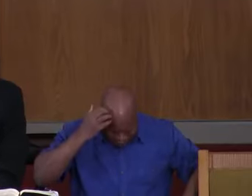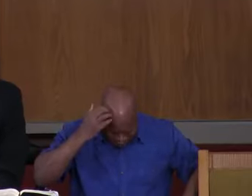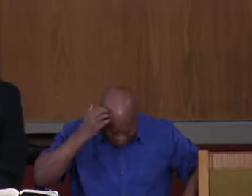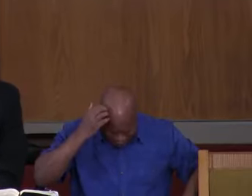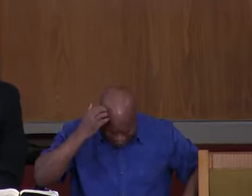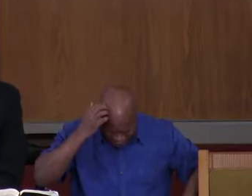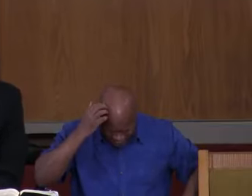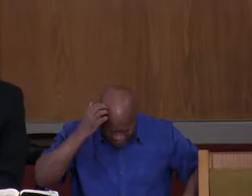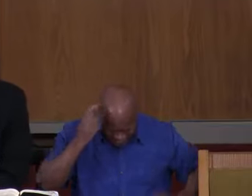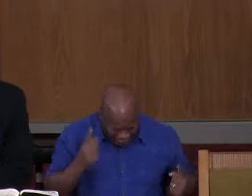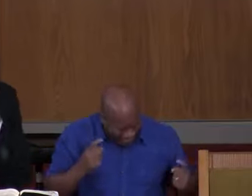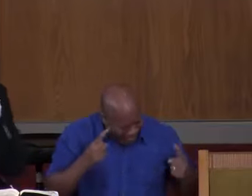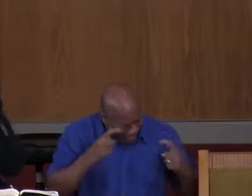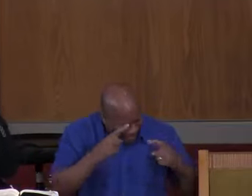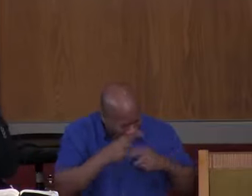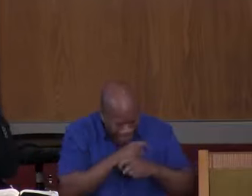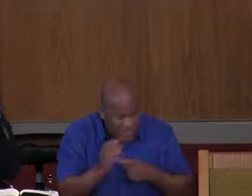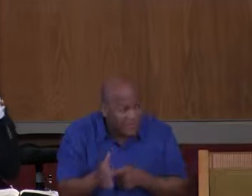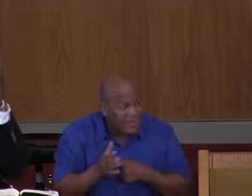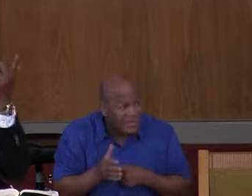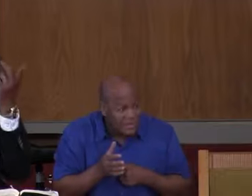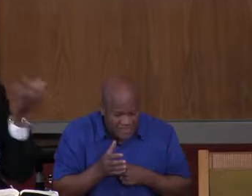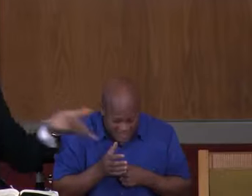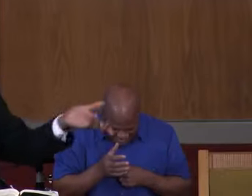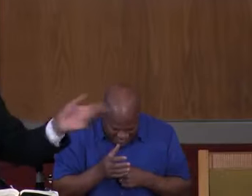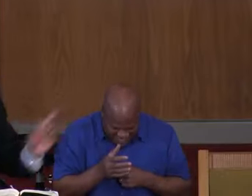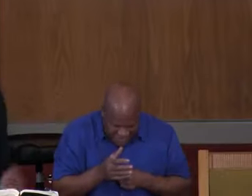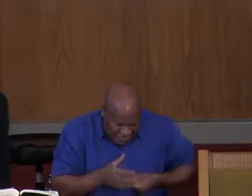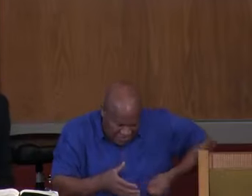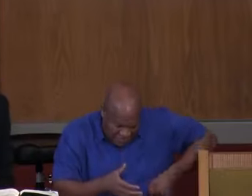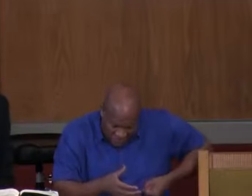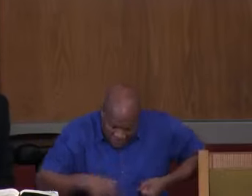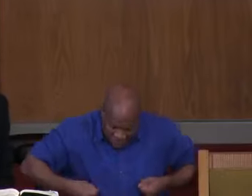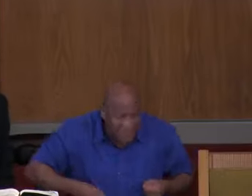And it be complicated, and it requires wrenches that you can't even buy in America.